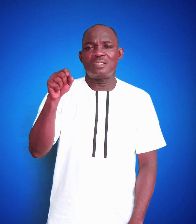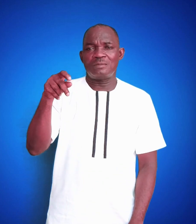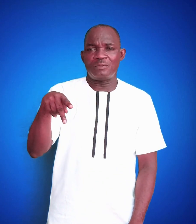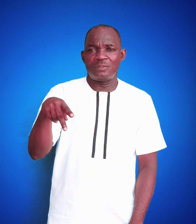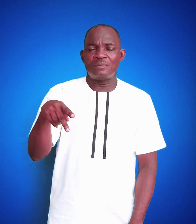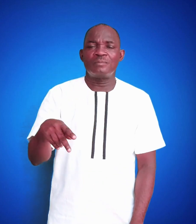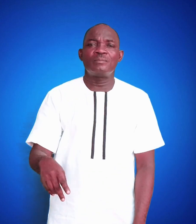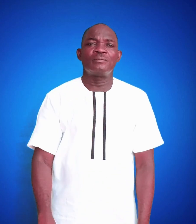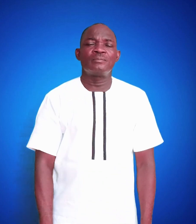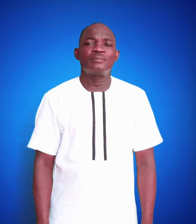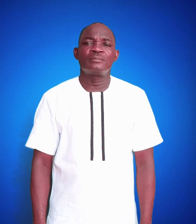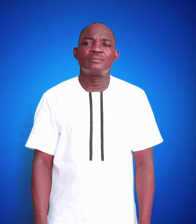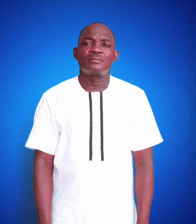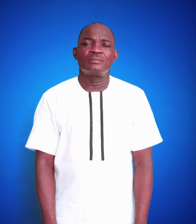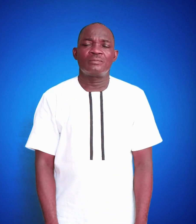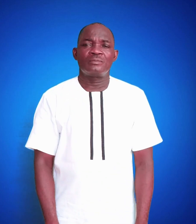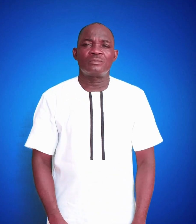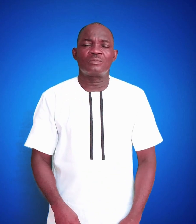MOGCSP.